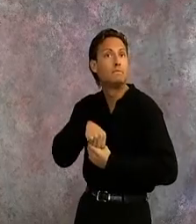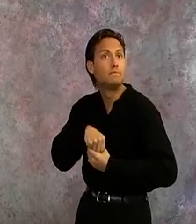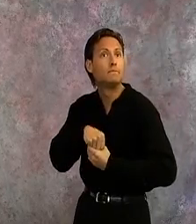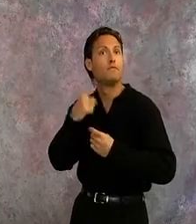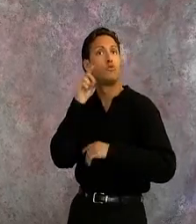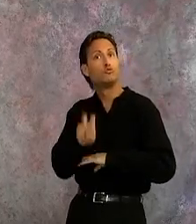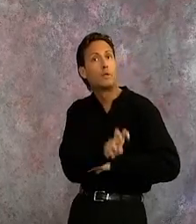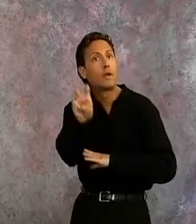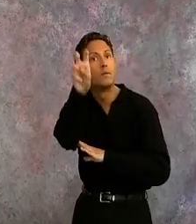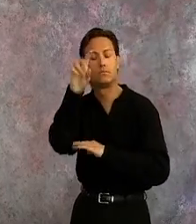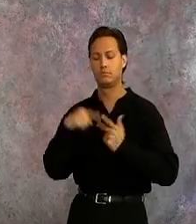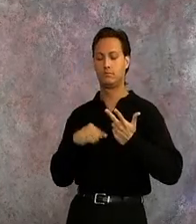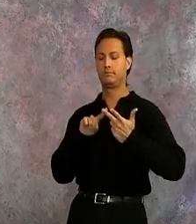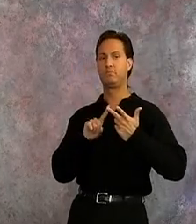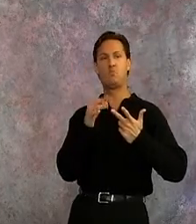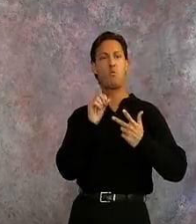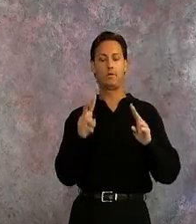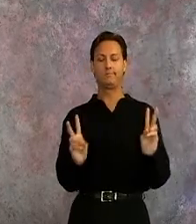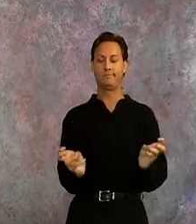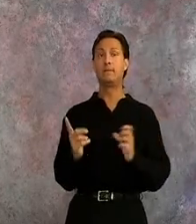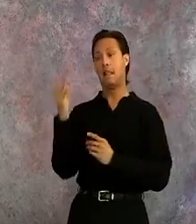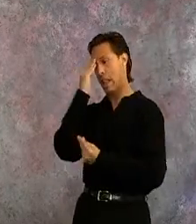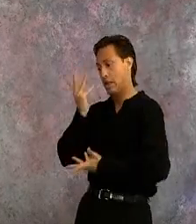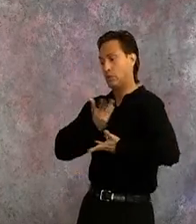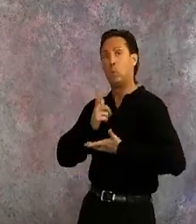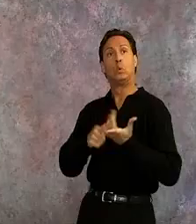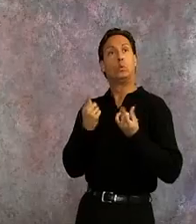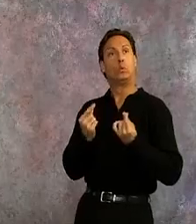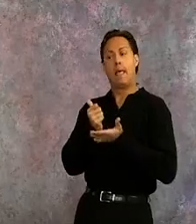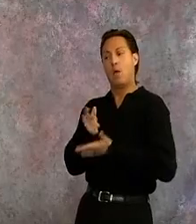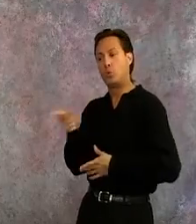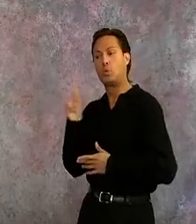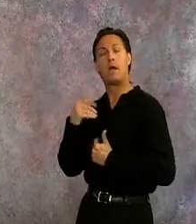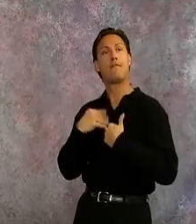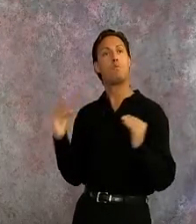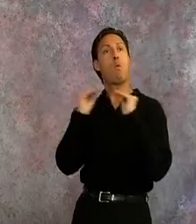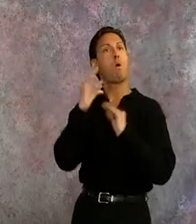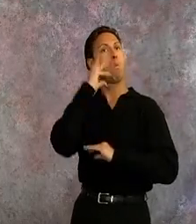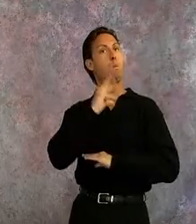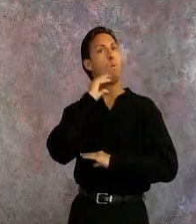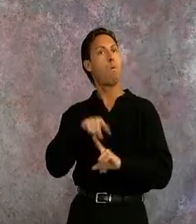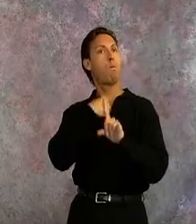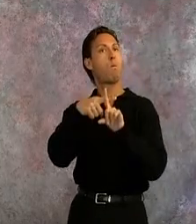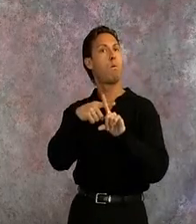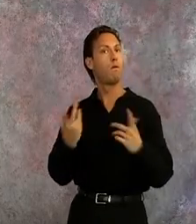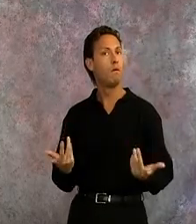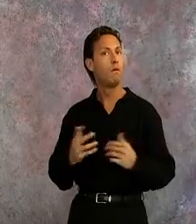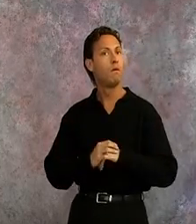of the things that that we can do to help make your experience a more positive one. A lot of times people,